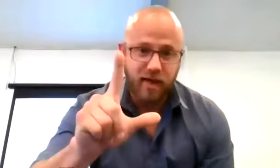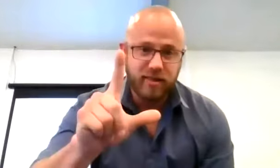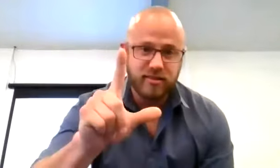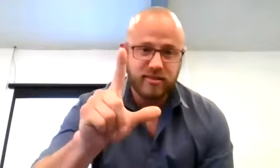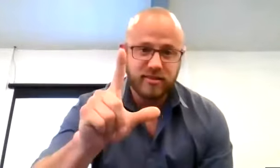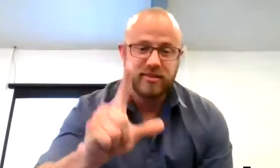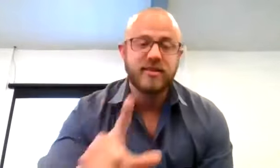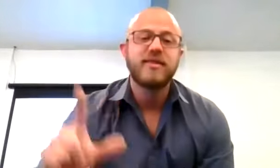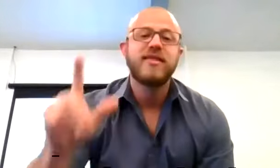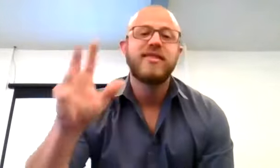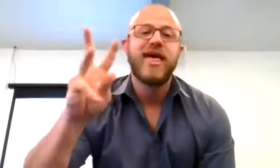L.